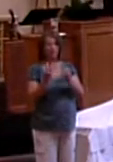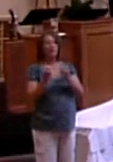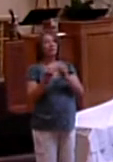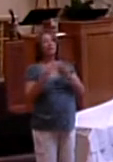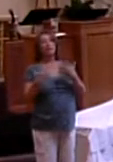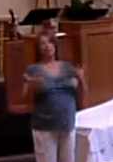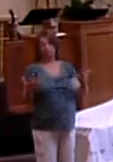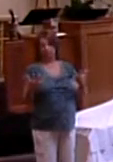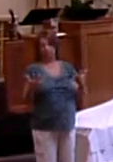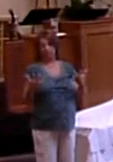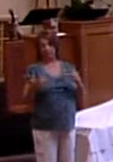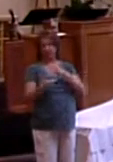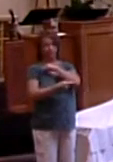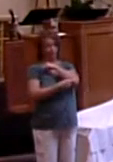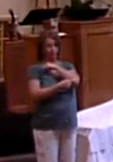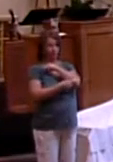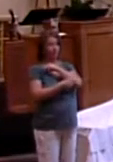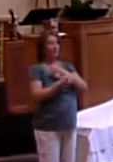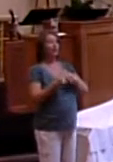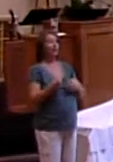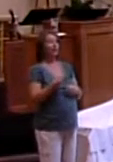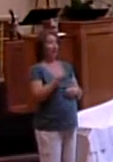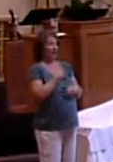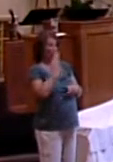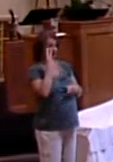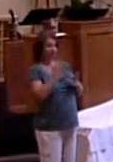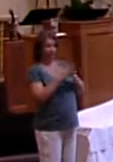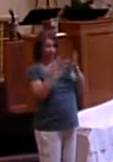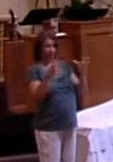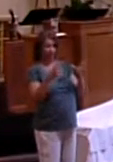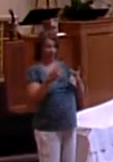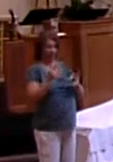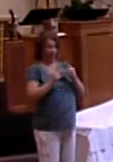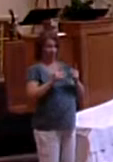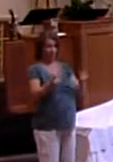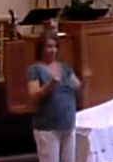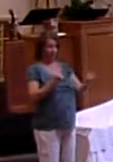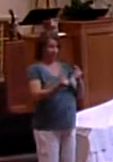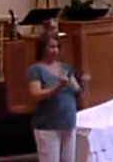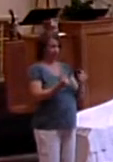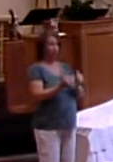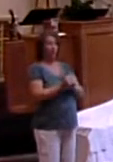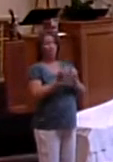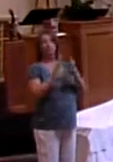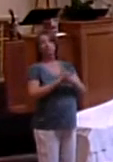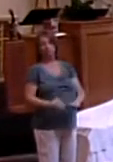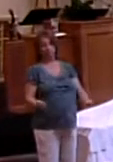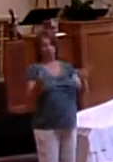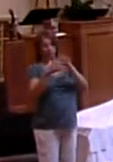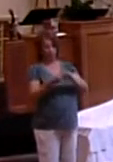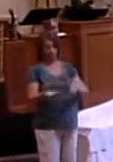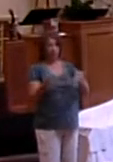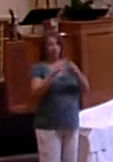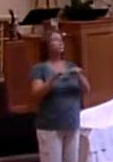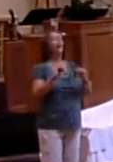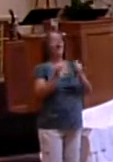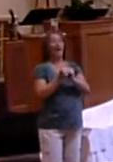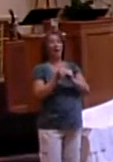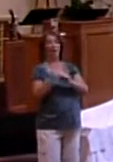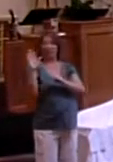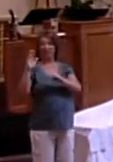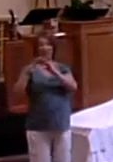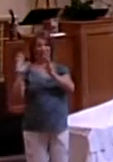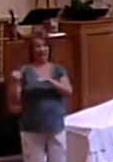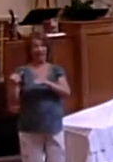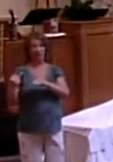it. Tracy and I see a lot of this. People come in with many, many, many stories of how they've lost their house, how they've